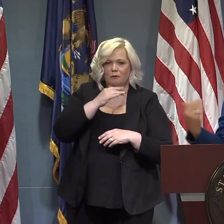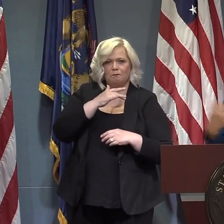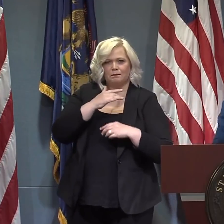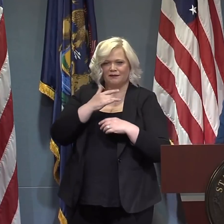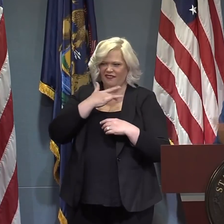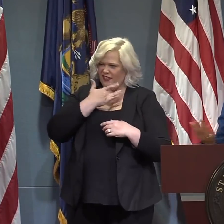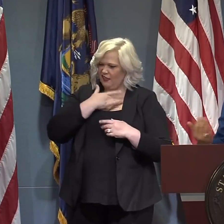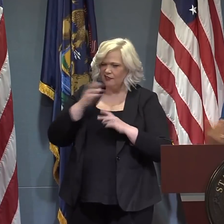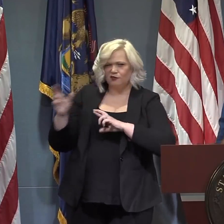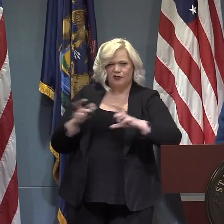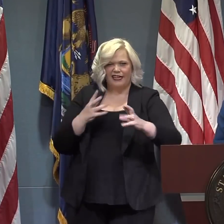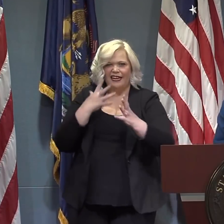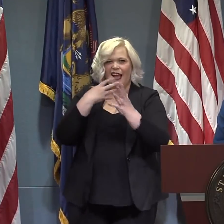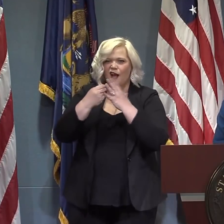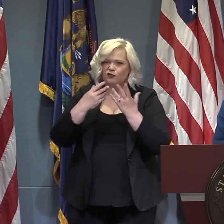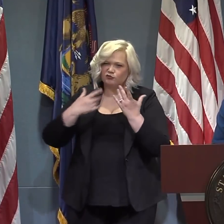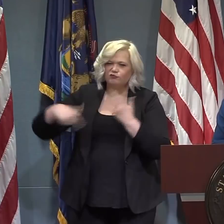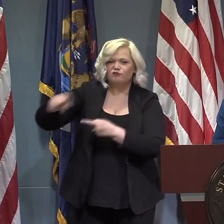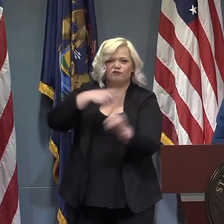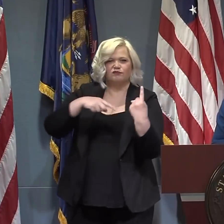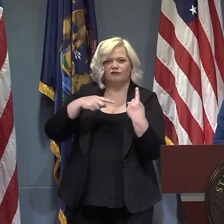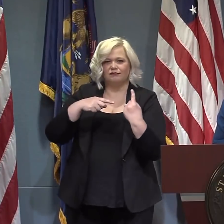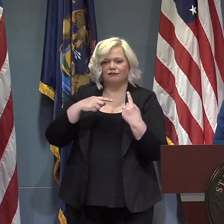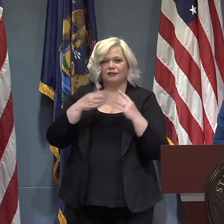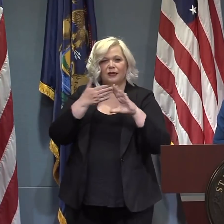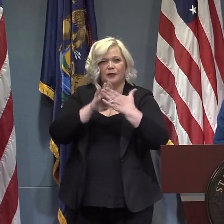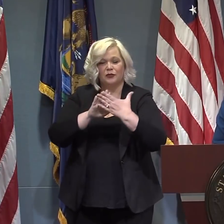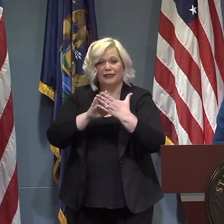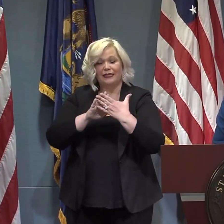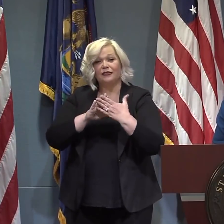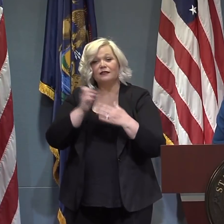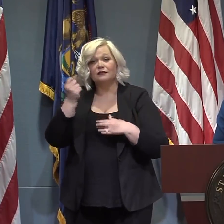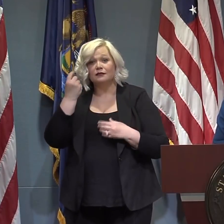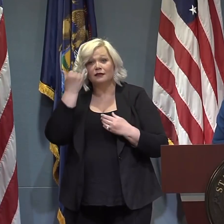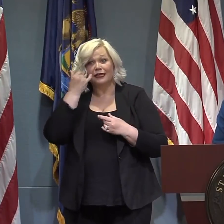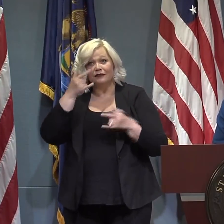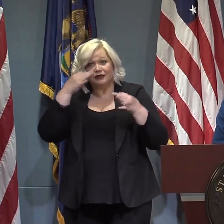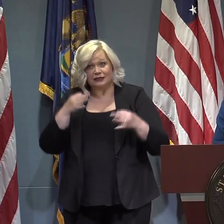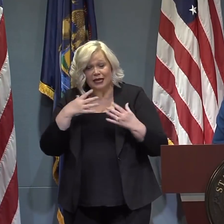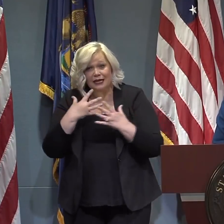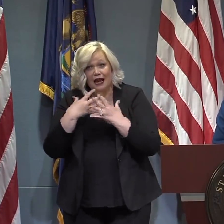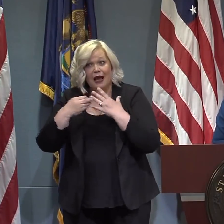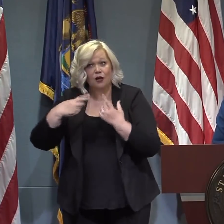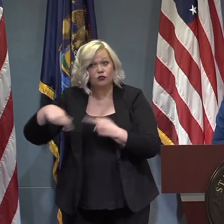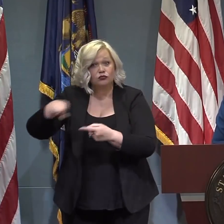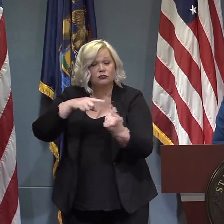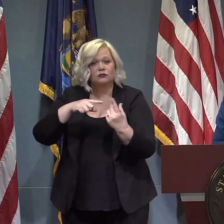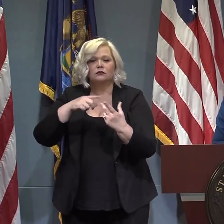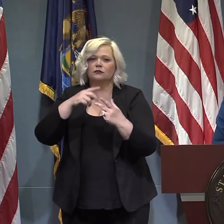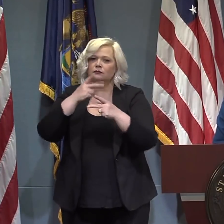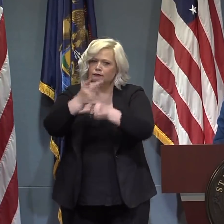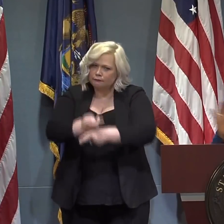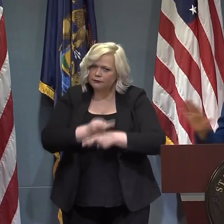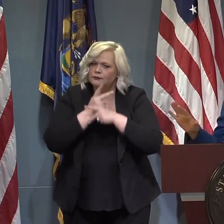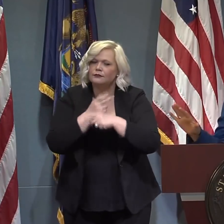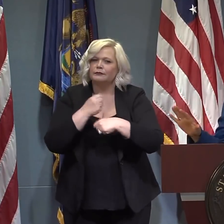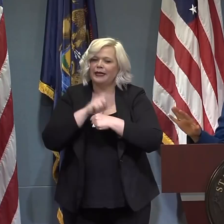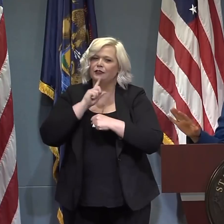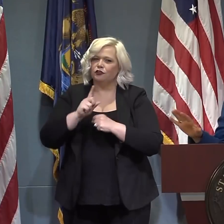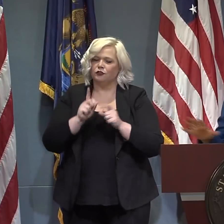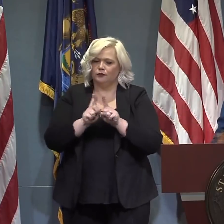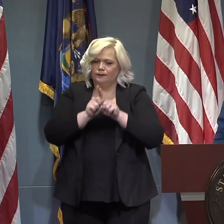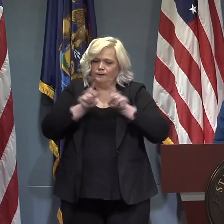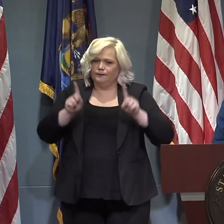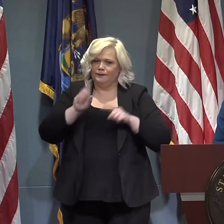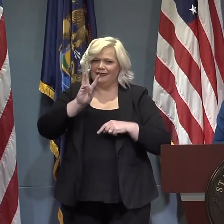of your house in your neighborhood. And I ask that if you choose to do that, please scrupulously maintain that